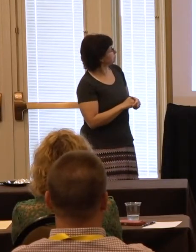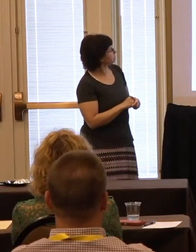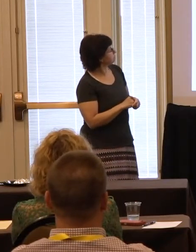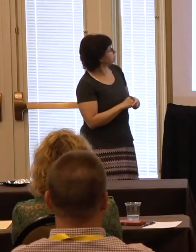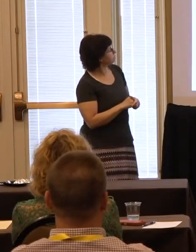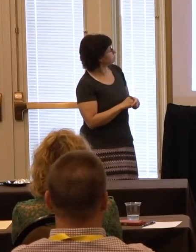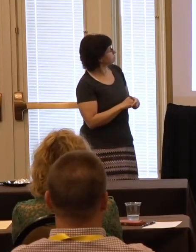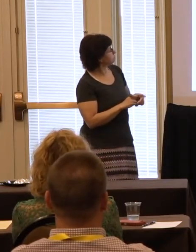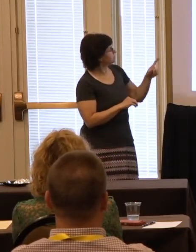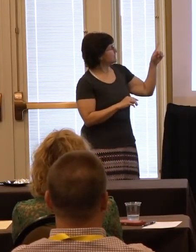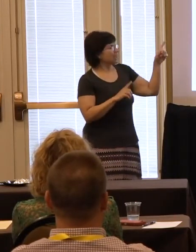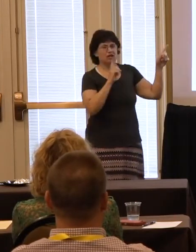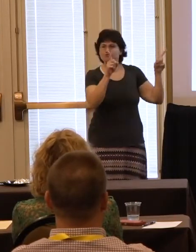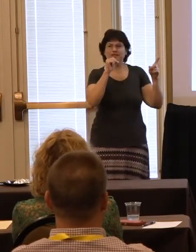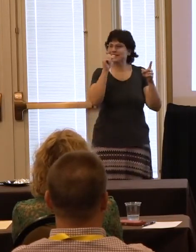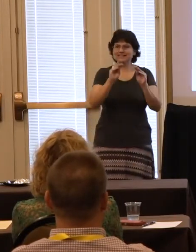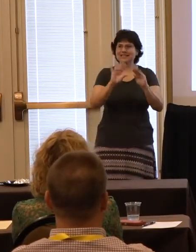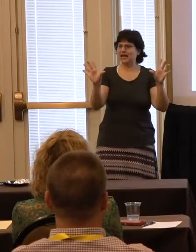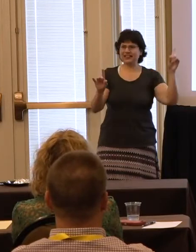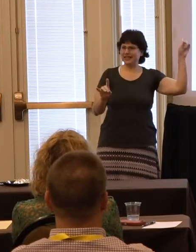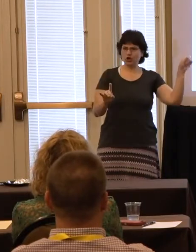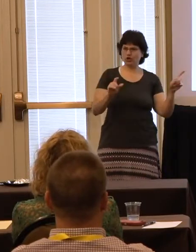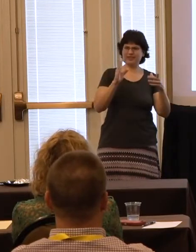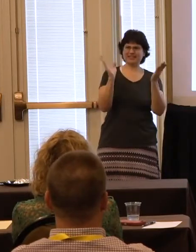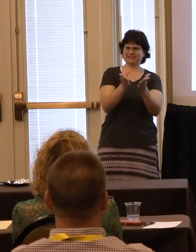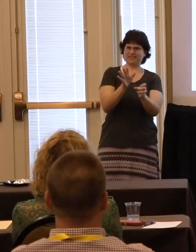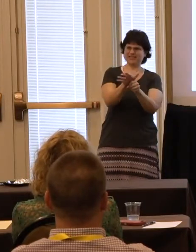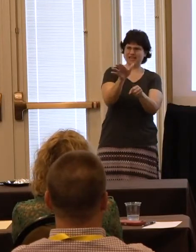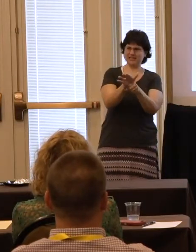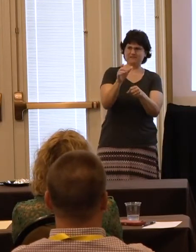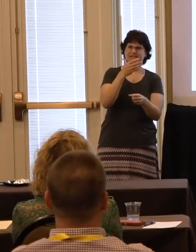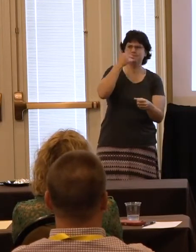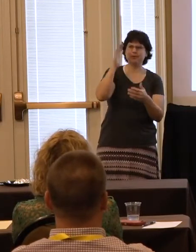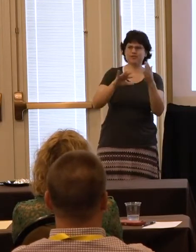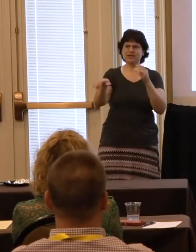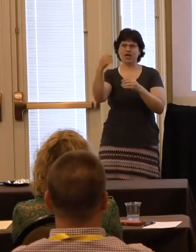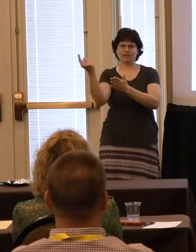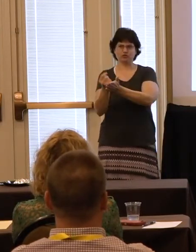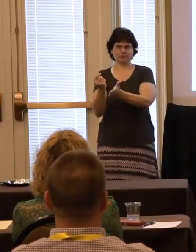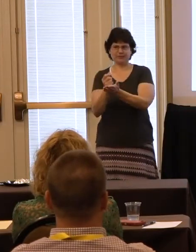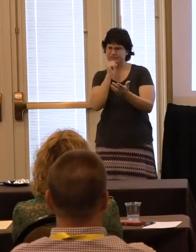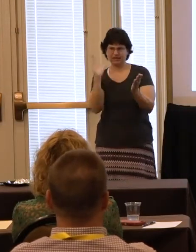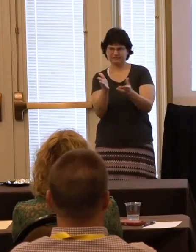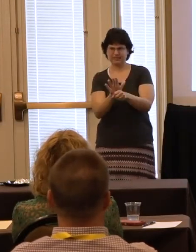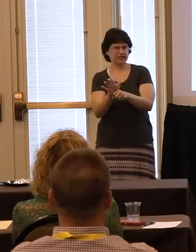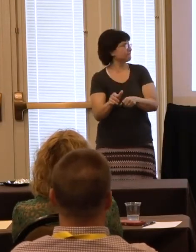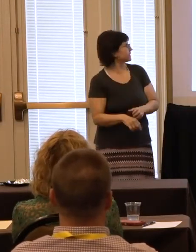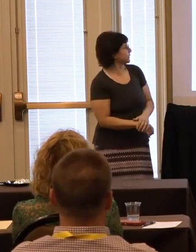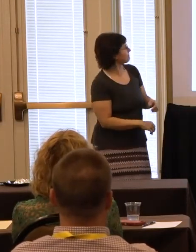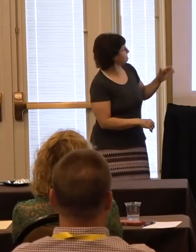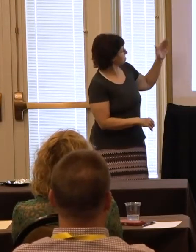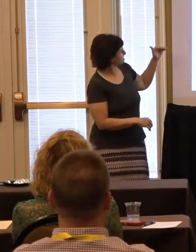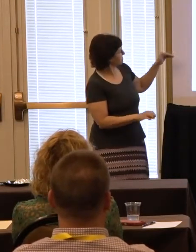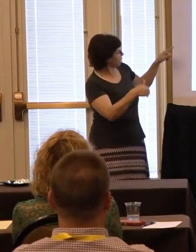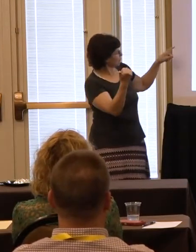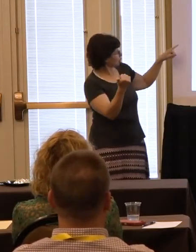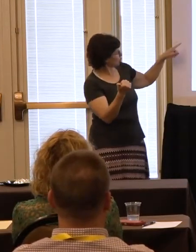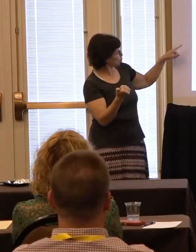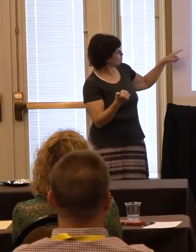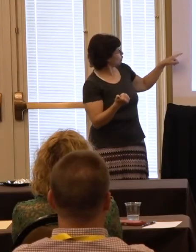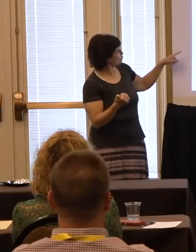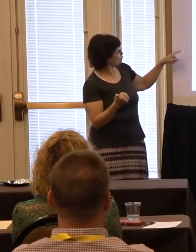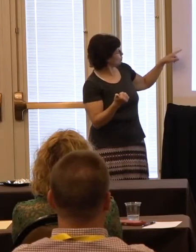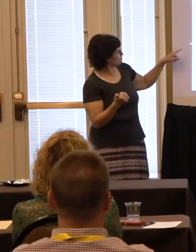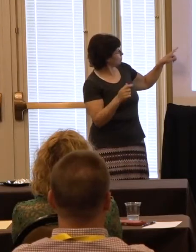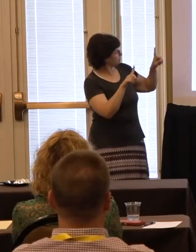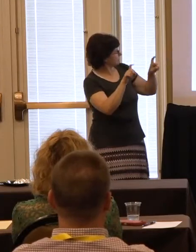and it's not clear that it's convincing enough that it's really better than other treatments. Other places that cannabinoids